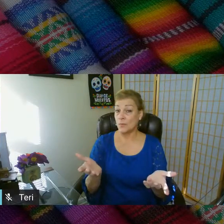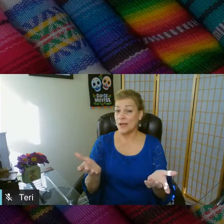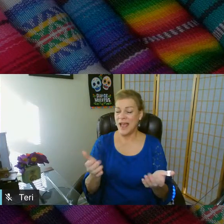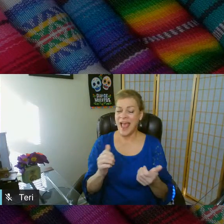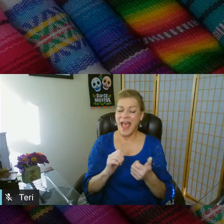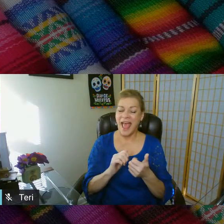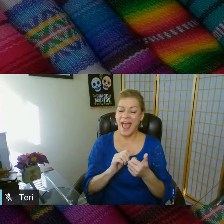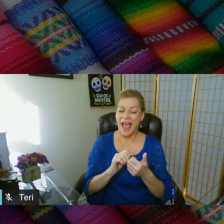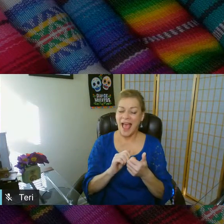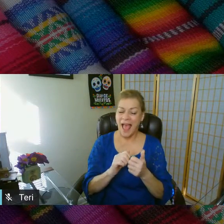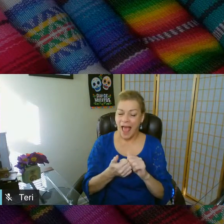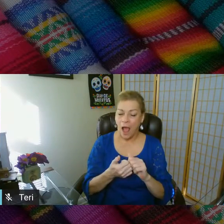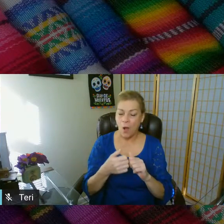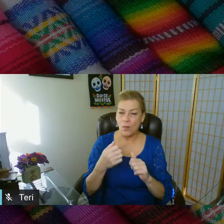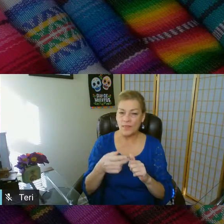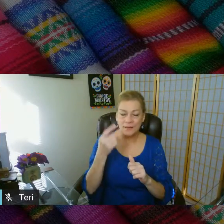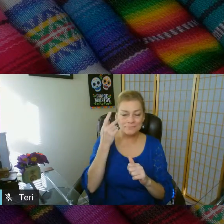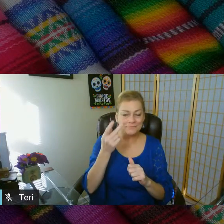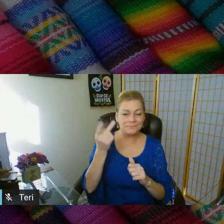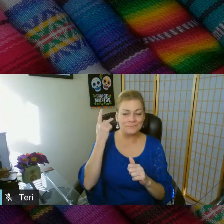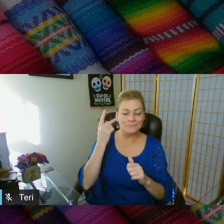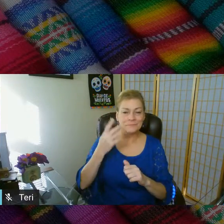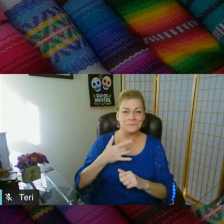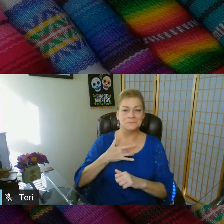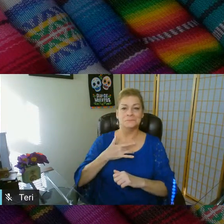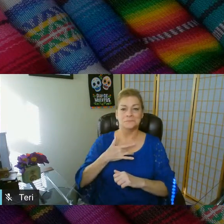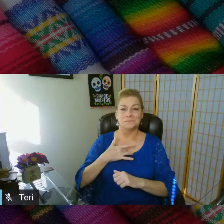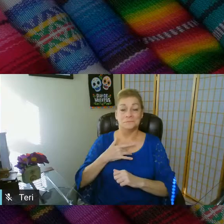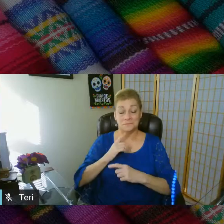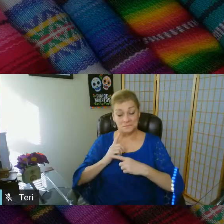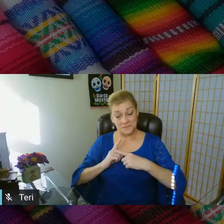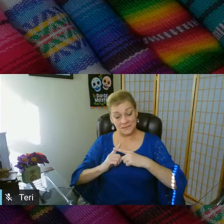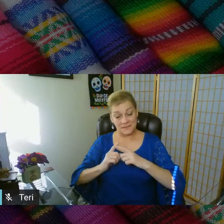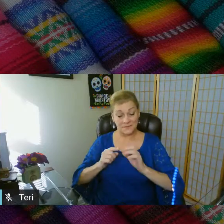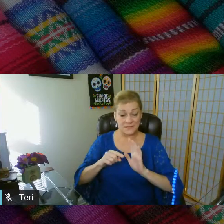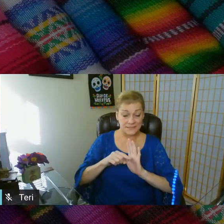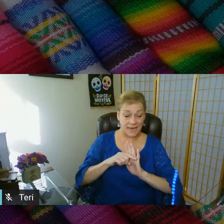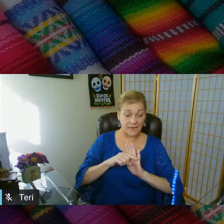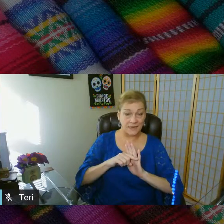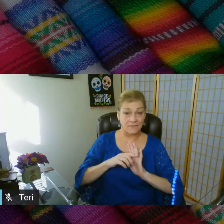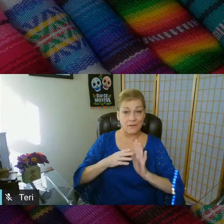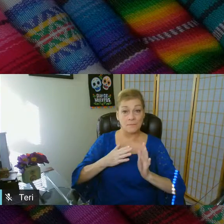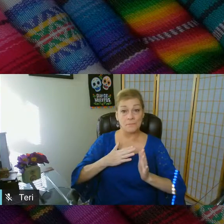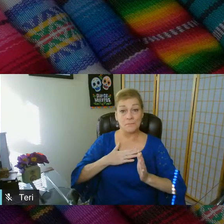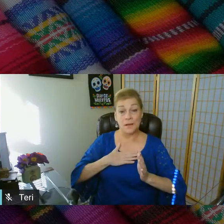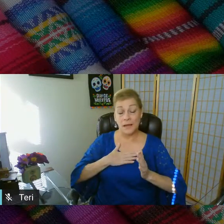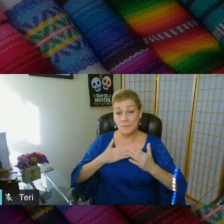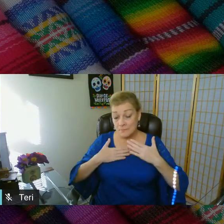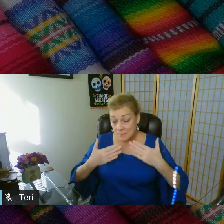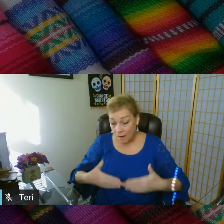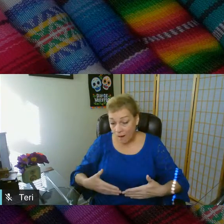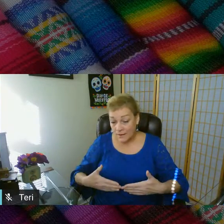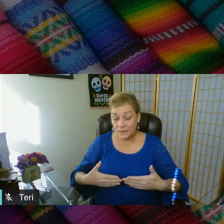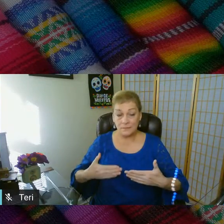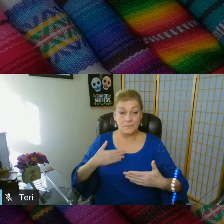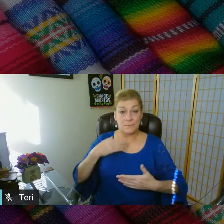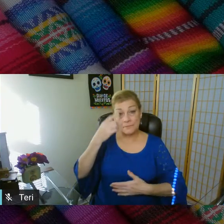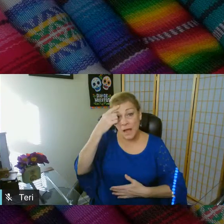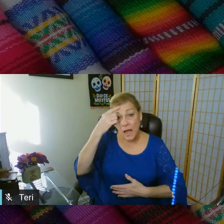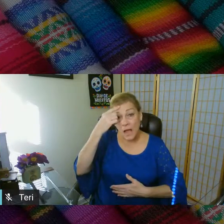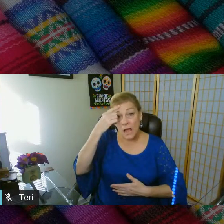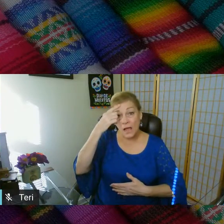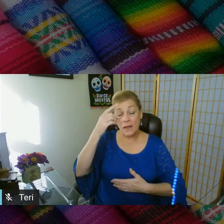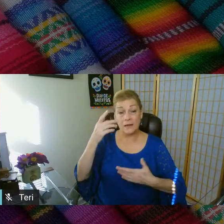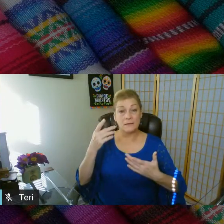how does that memory impact my heart, my mind, my body, my psyche? And third, what